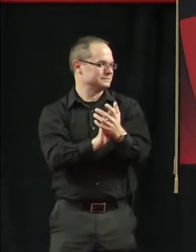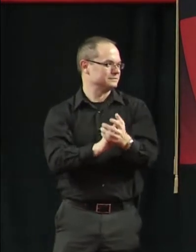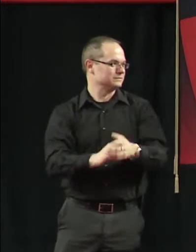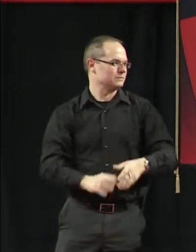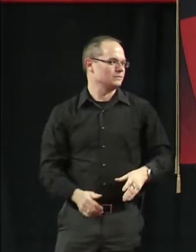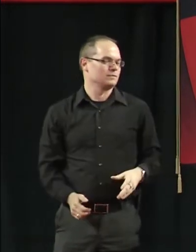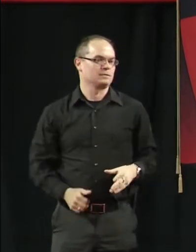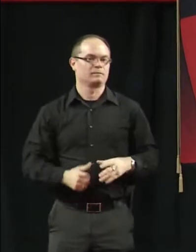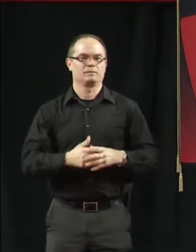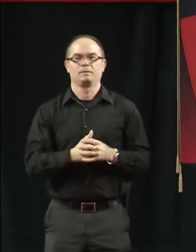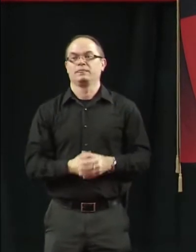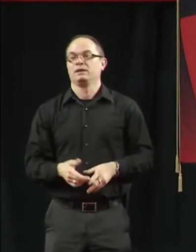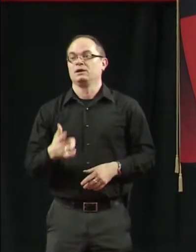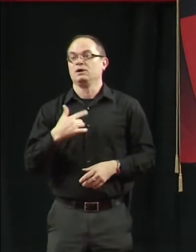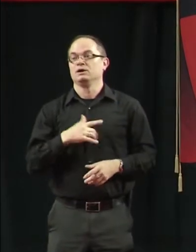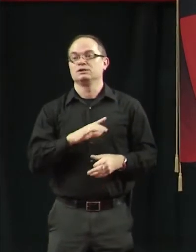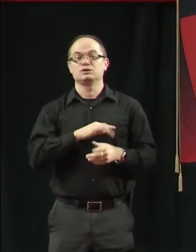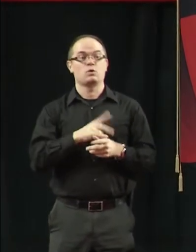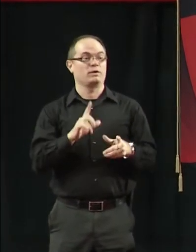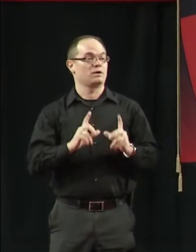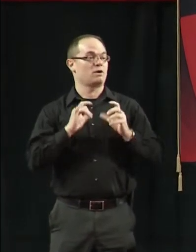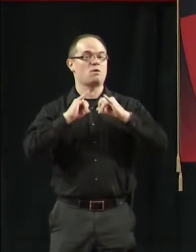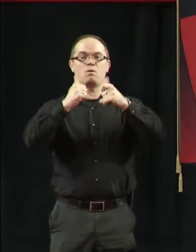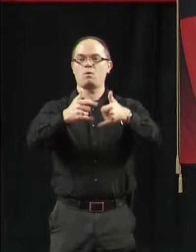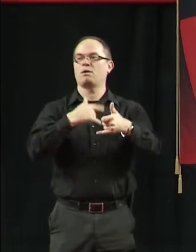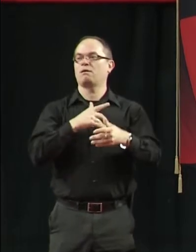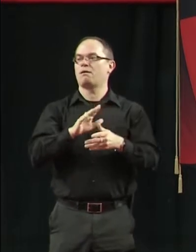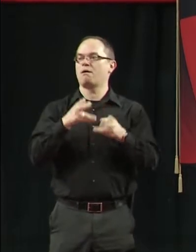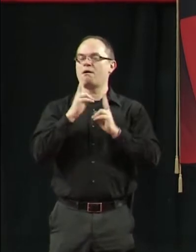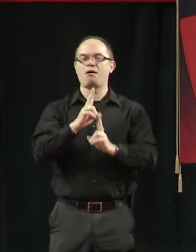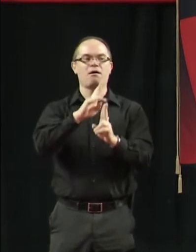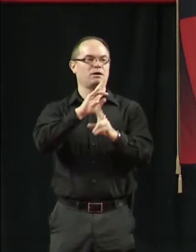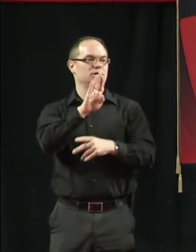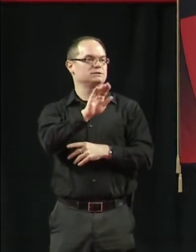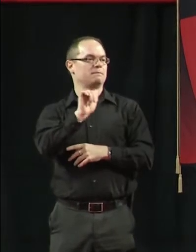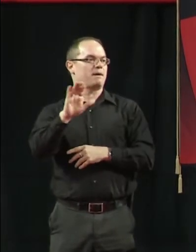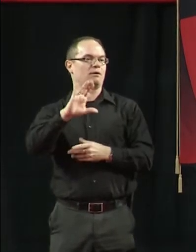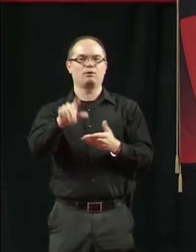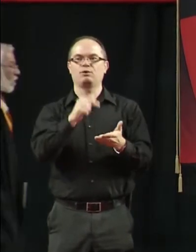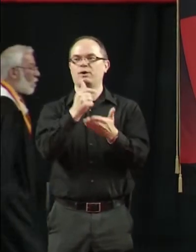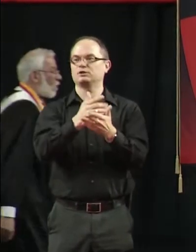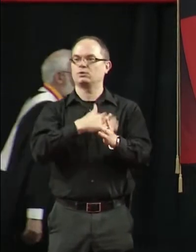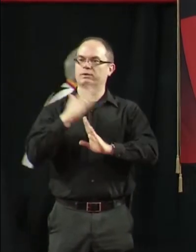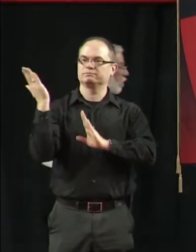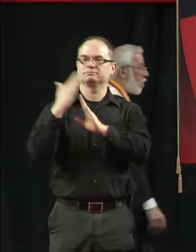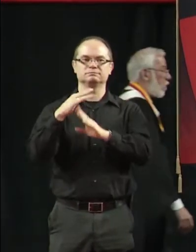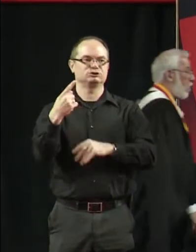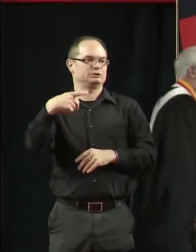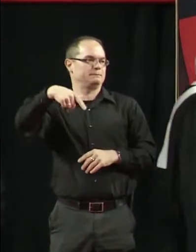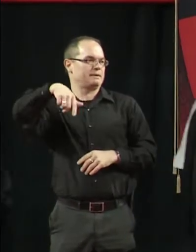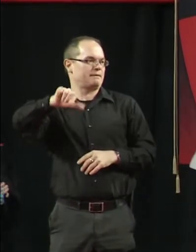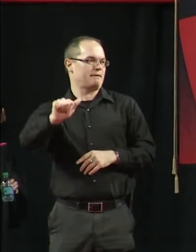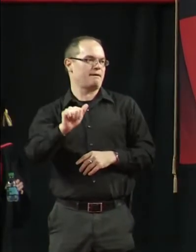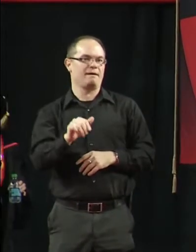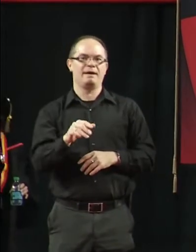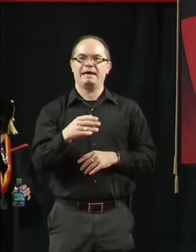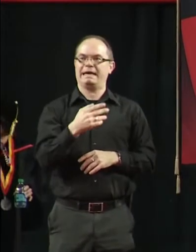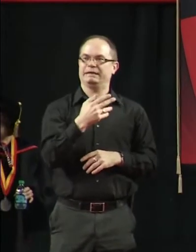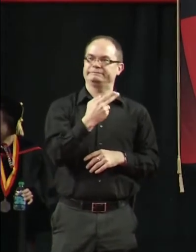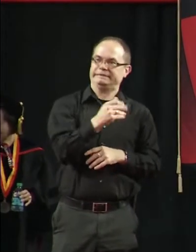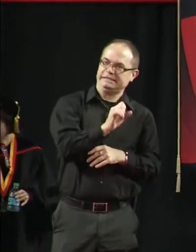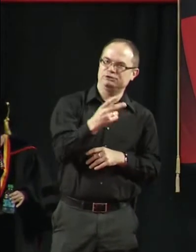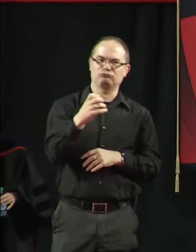The Otto Plummer Award honors the baccalaureate graduate with the highest grade point average in her or